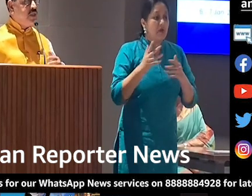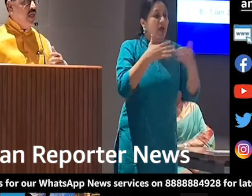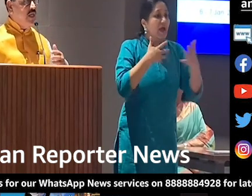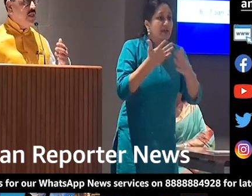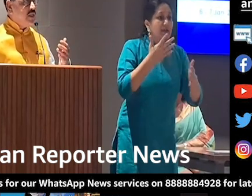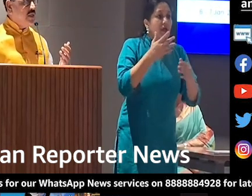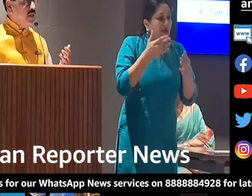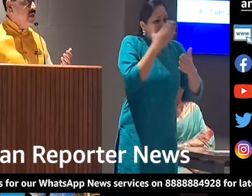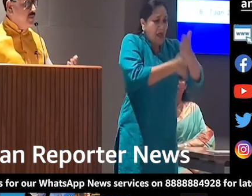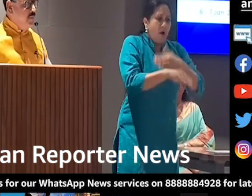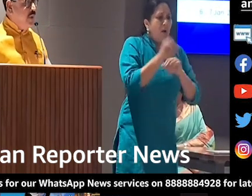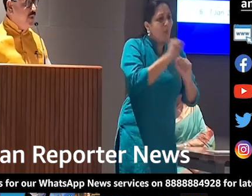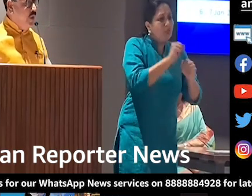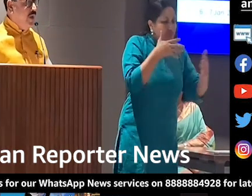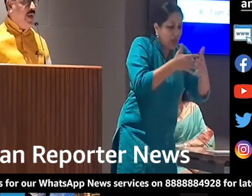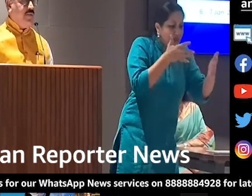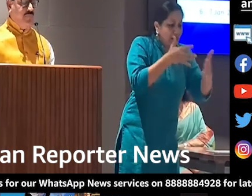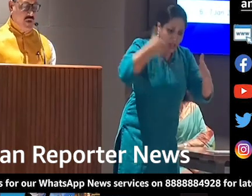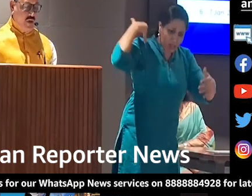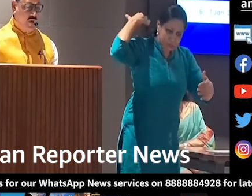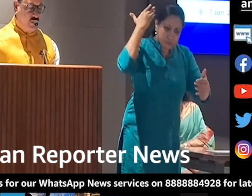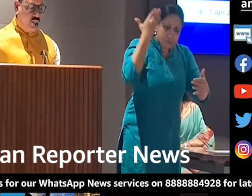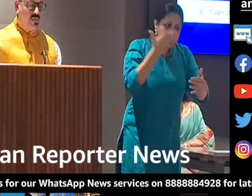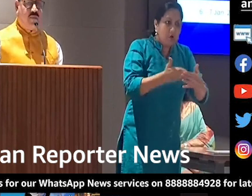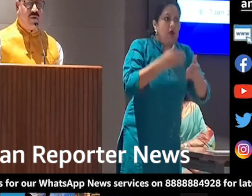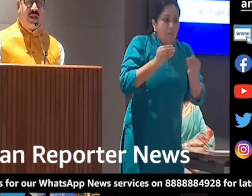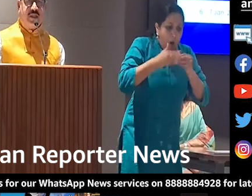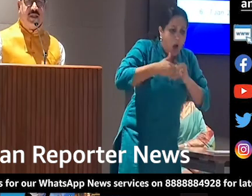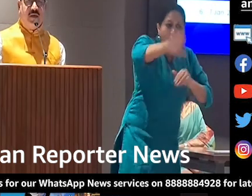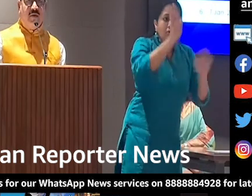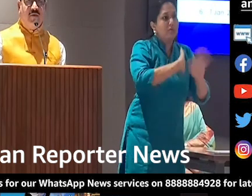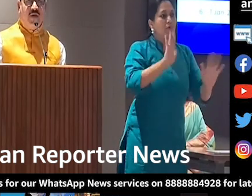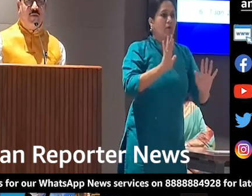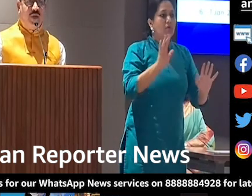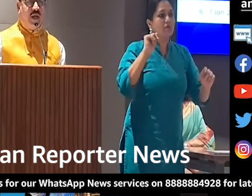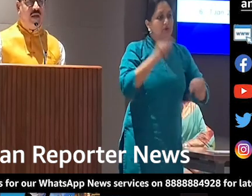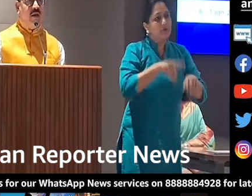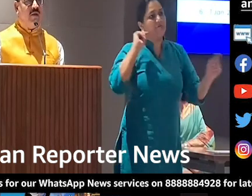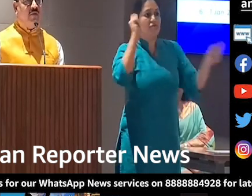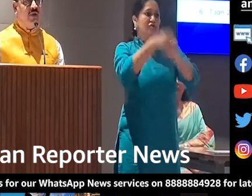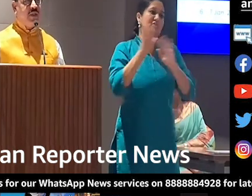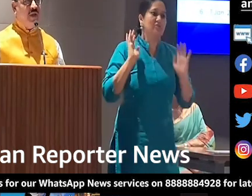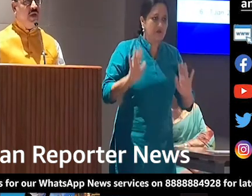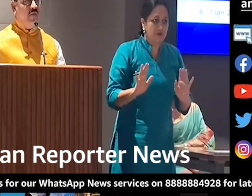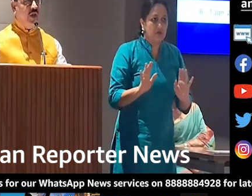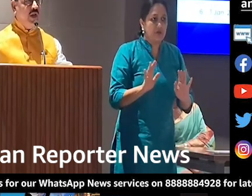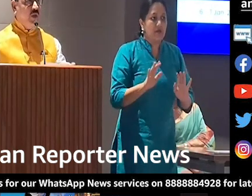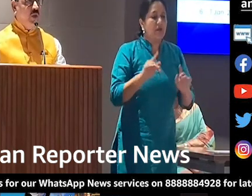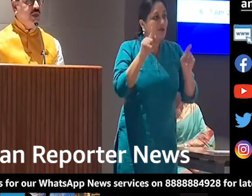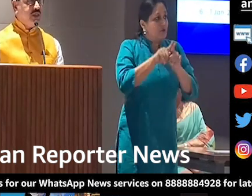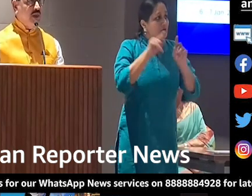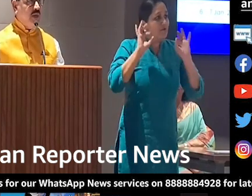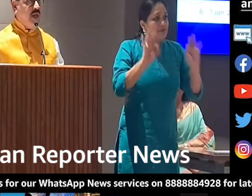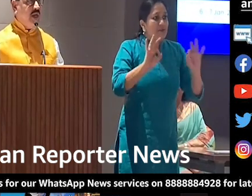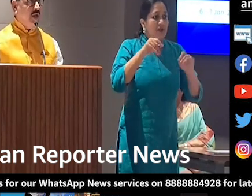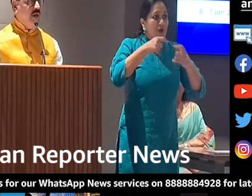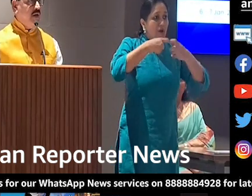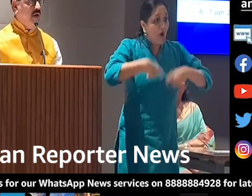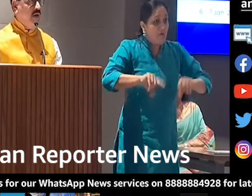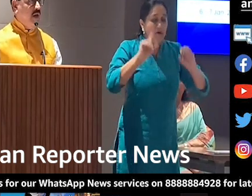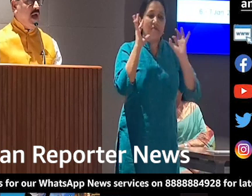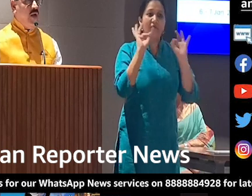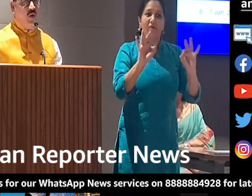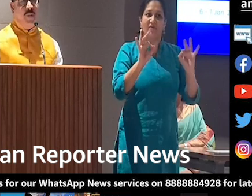more challenges beyond that. So friends, we have begun with a very good seminar